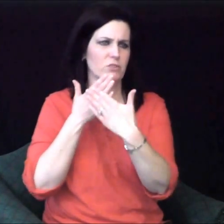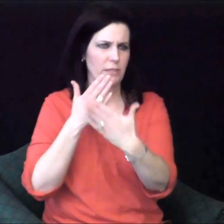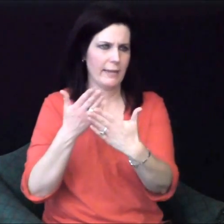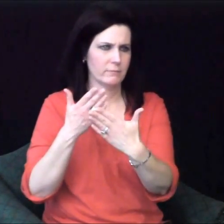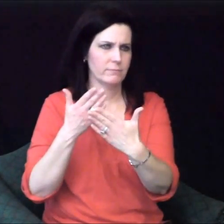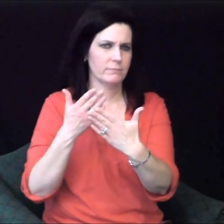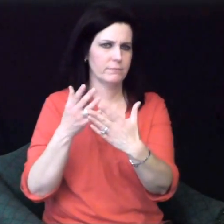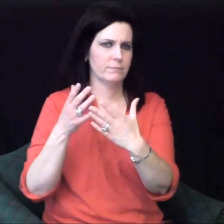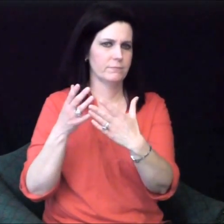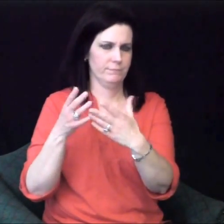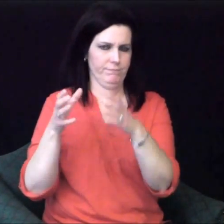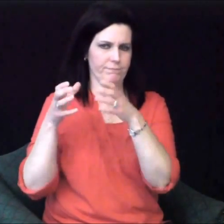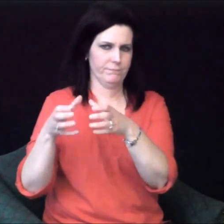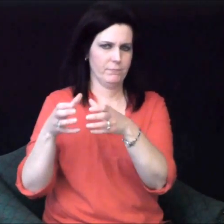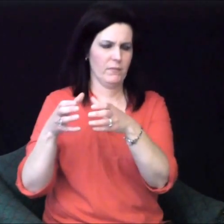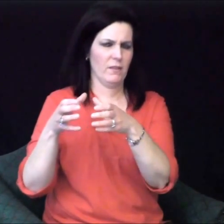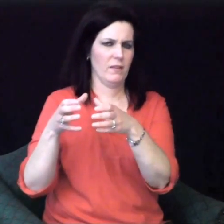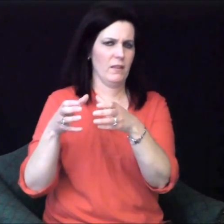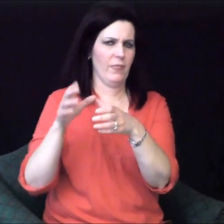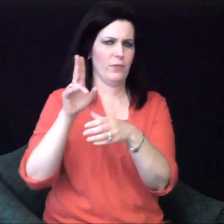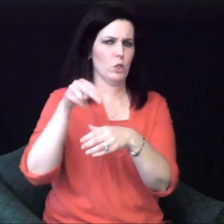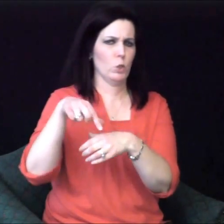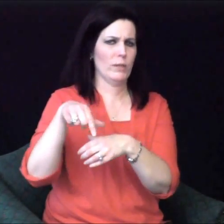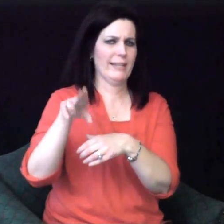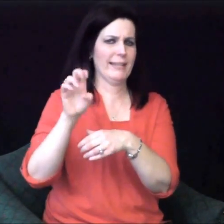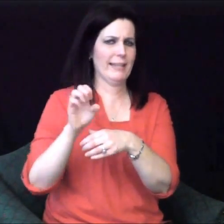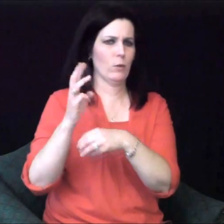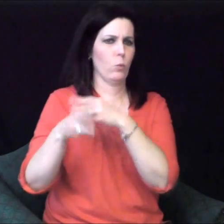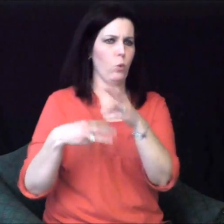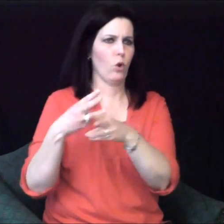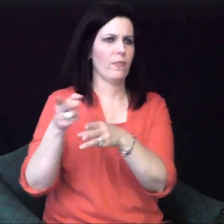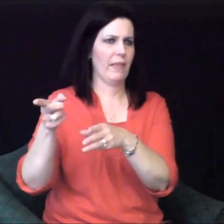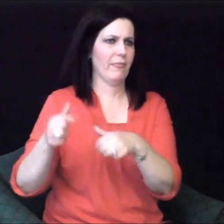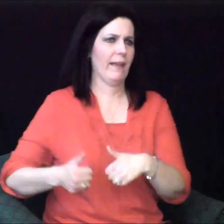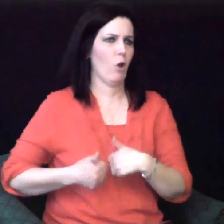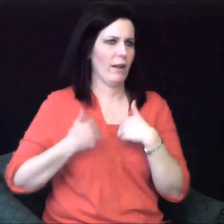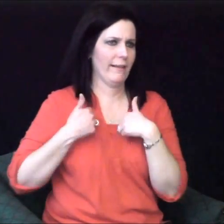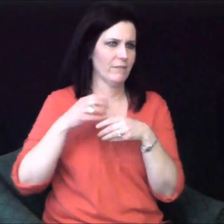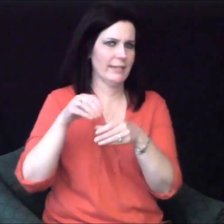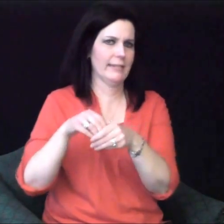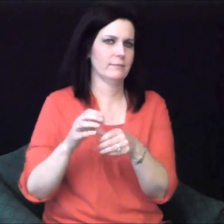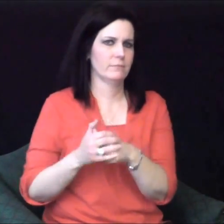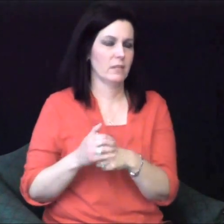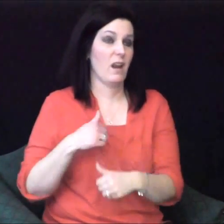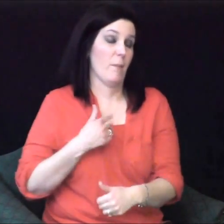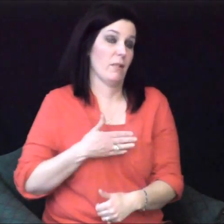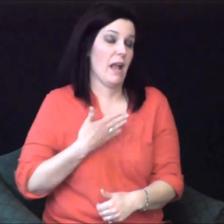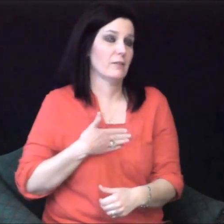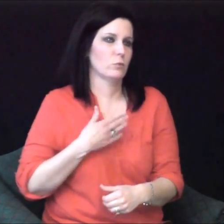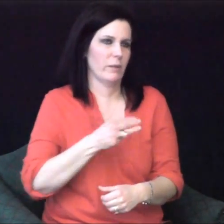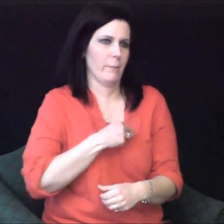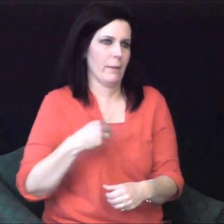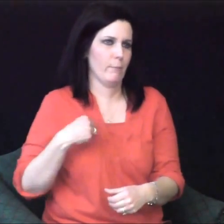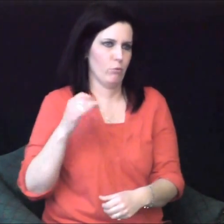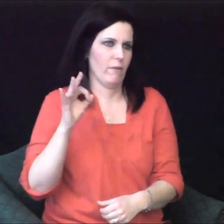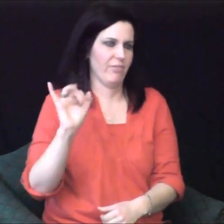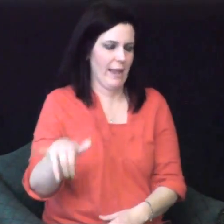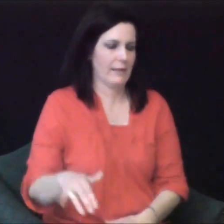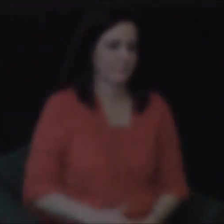I really appreciate the unique world that we live in, and I'm glad to be a part of